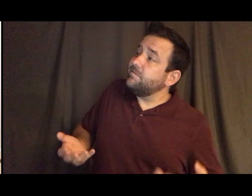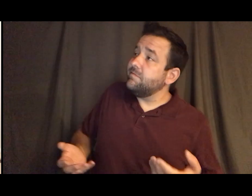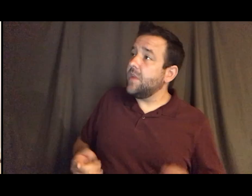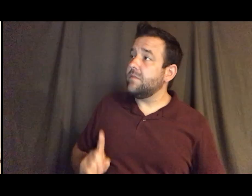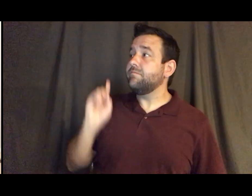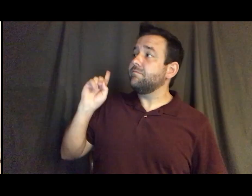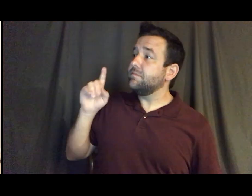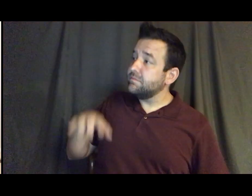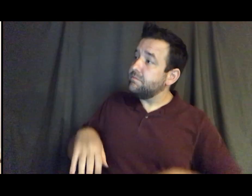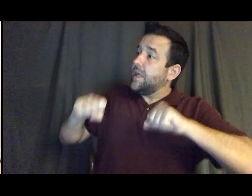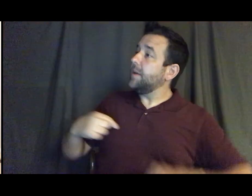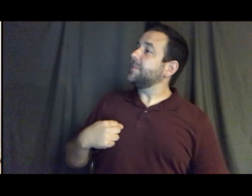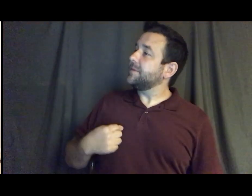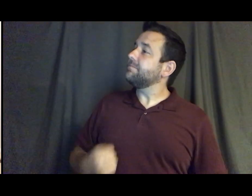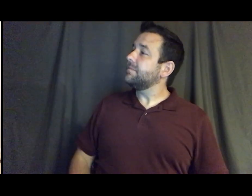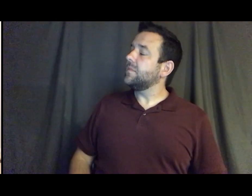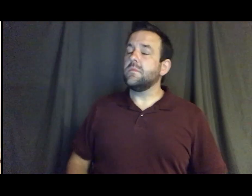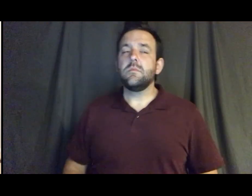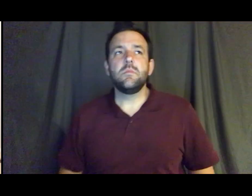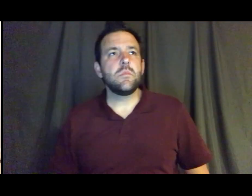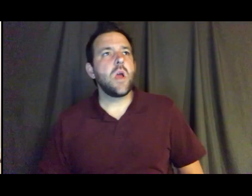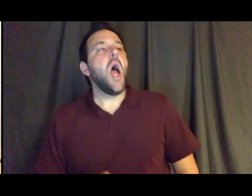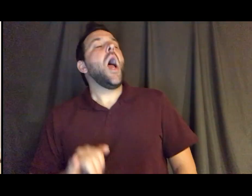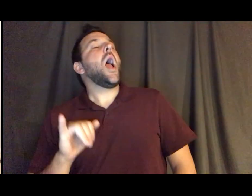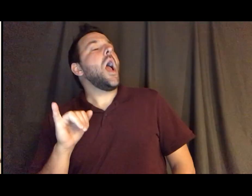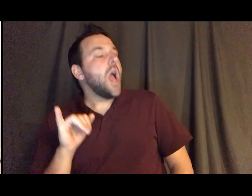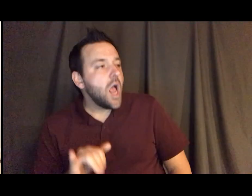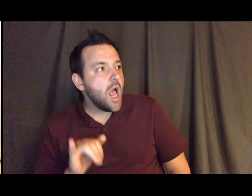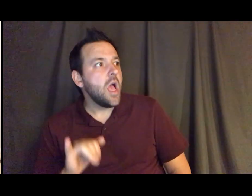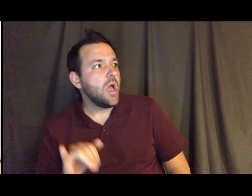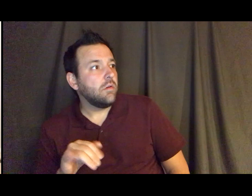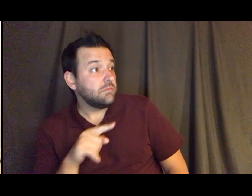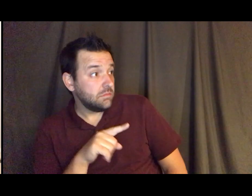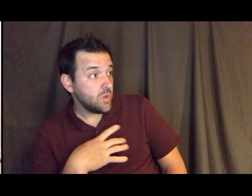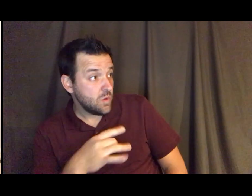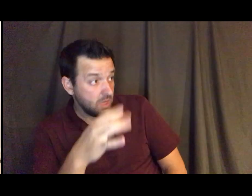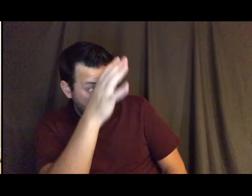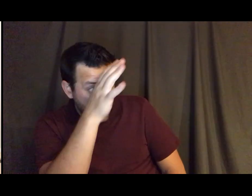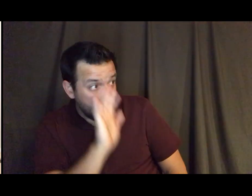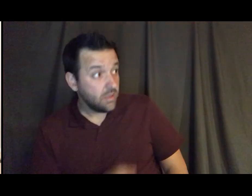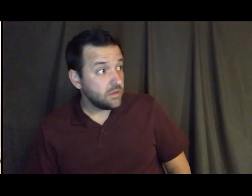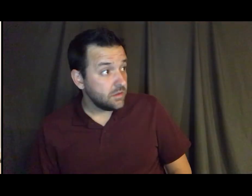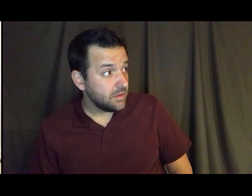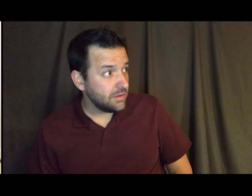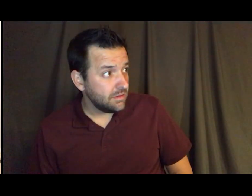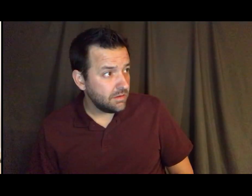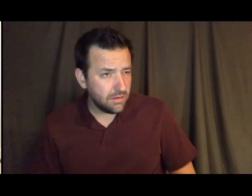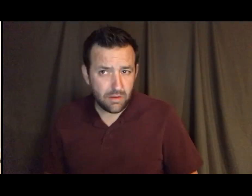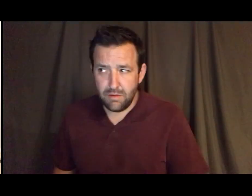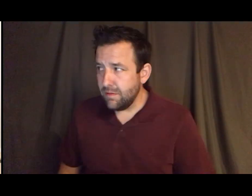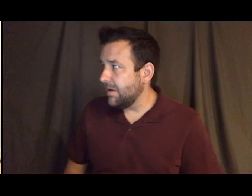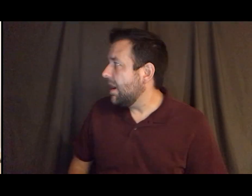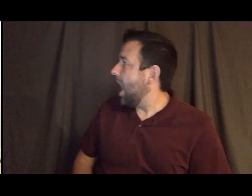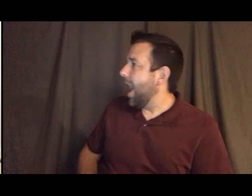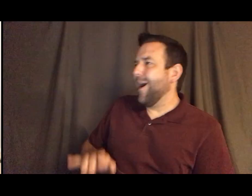said Julie. "Well, do you like your father?" David said, "He's great. Come for a